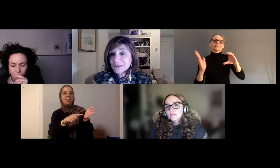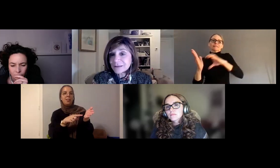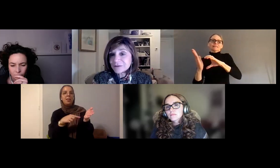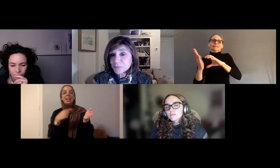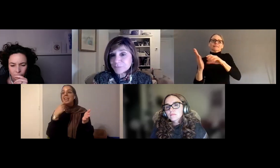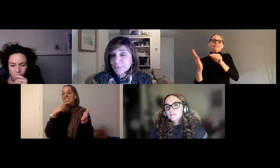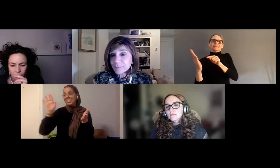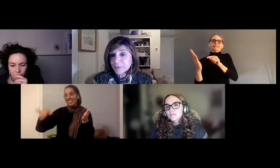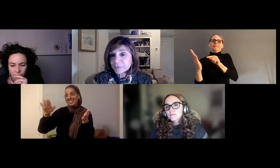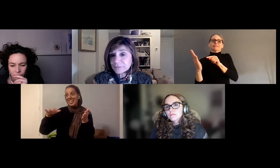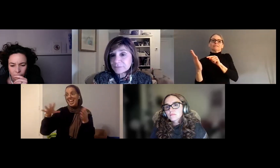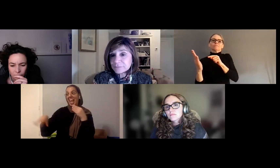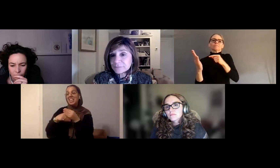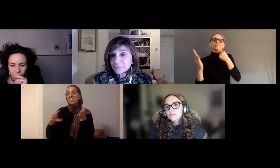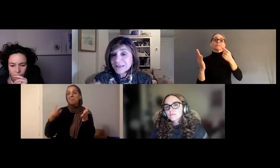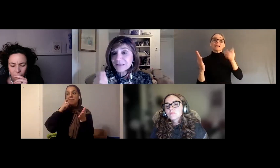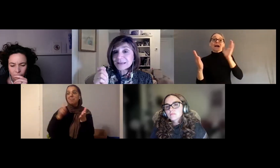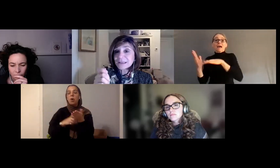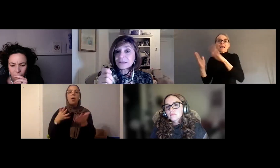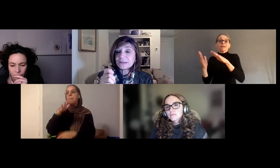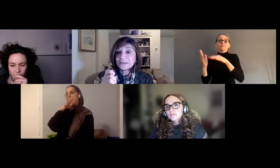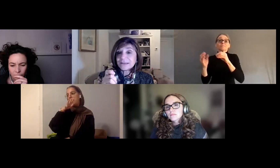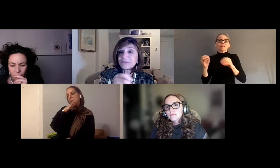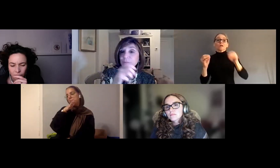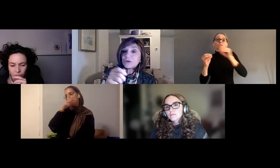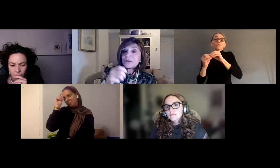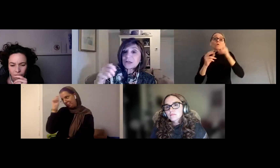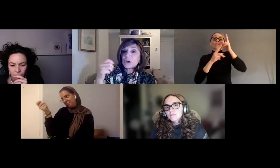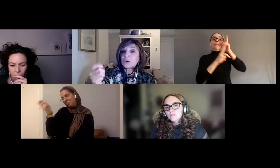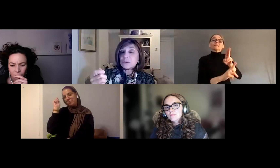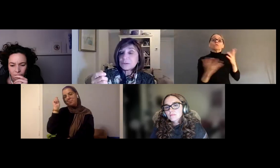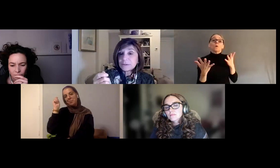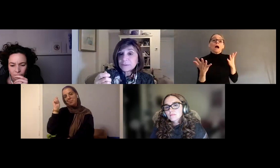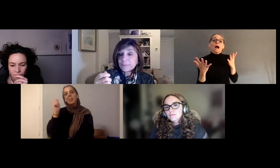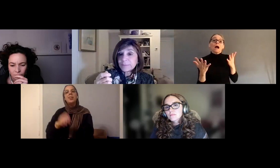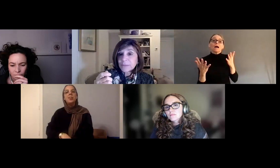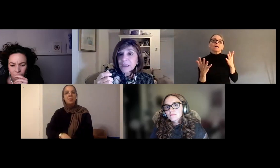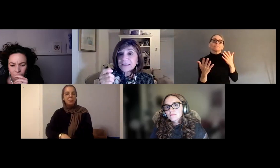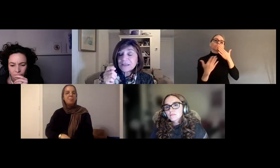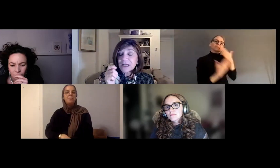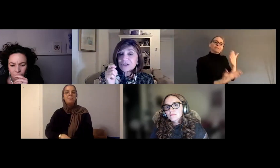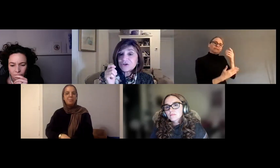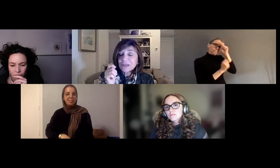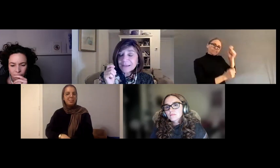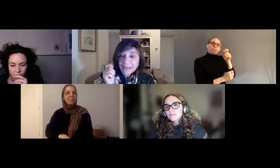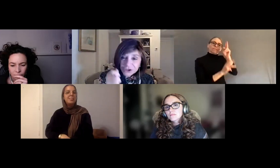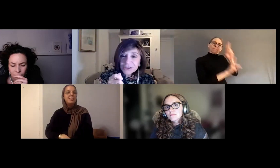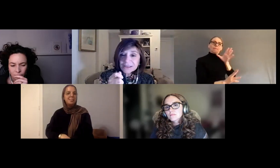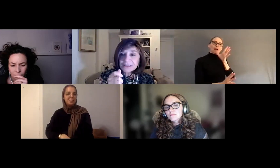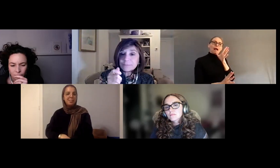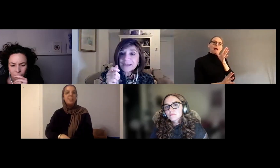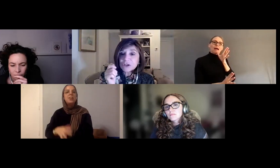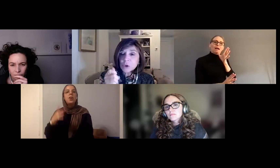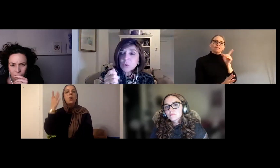extra acknowledgement for my mother, because I think that in the book as a whole, I mention